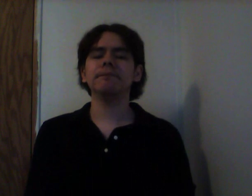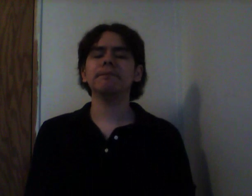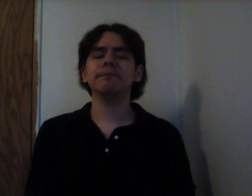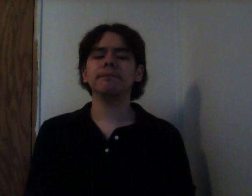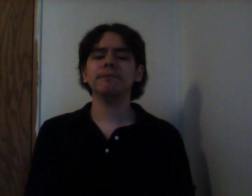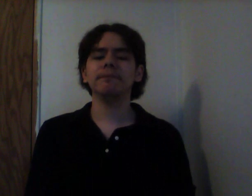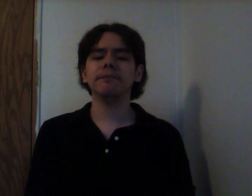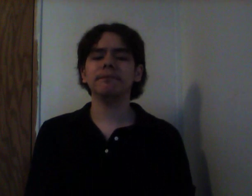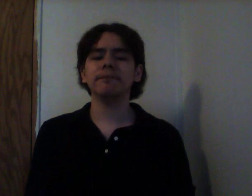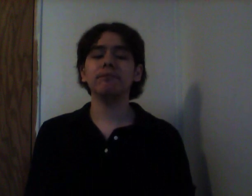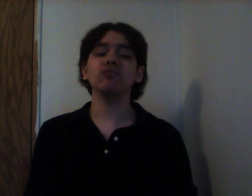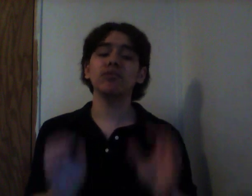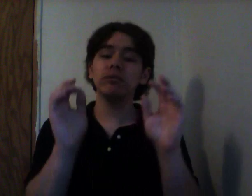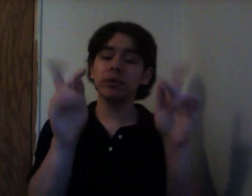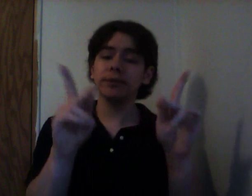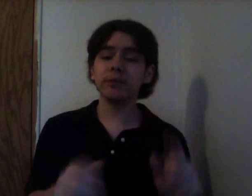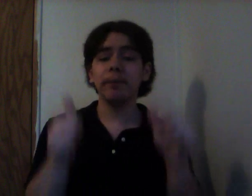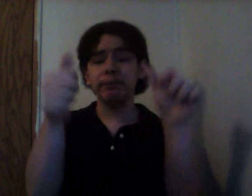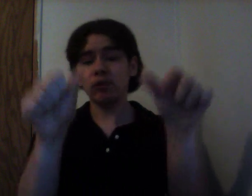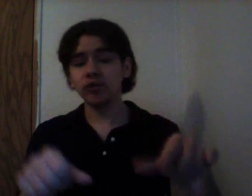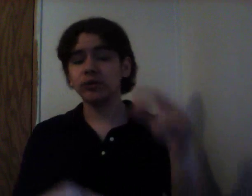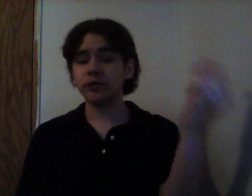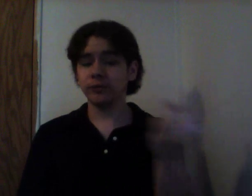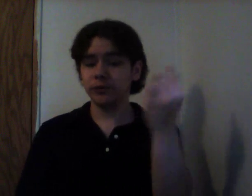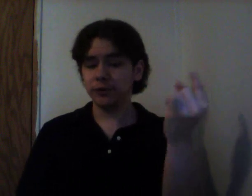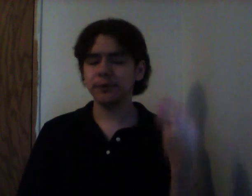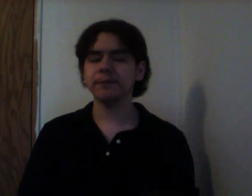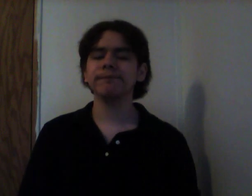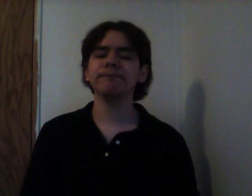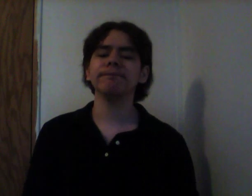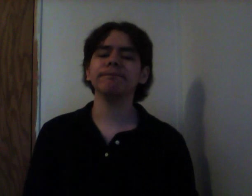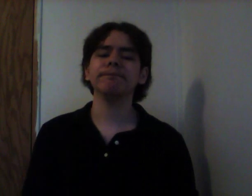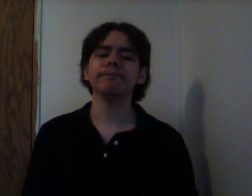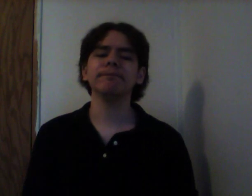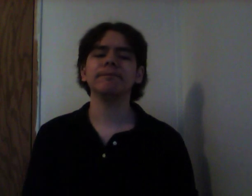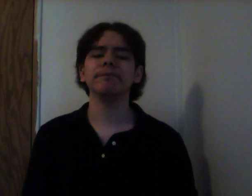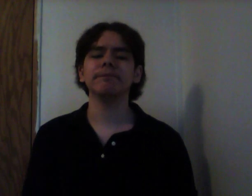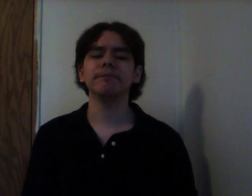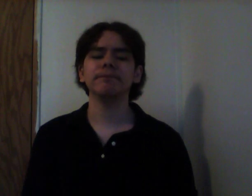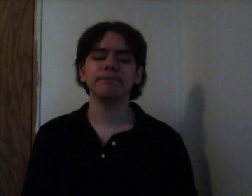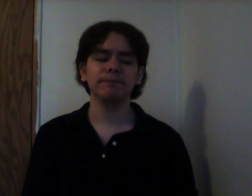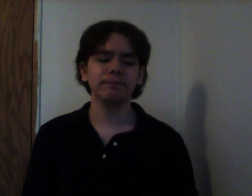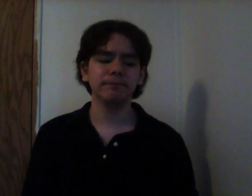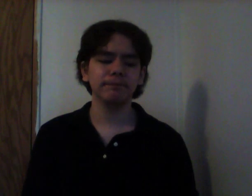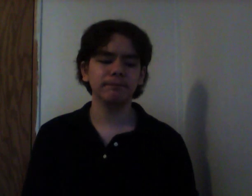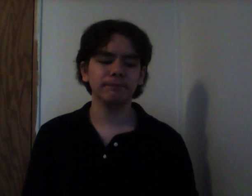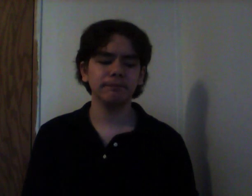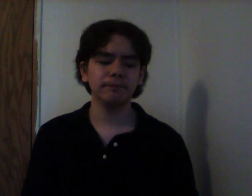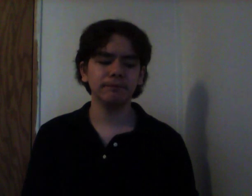All right, so I got something out there, but let's try this in...